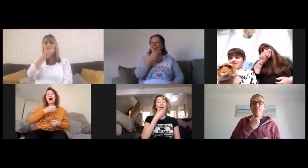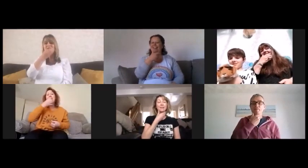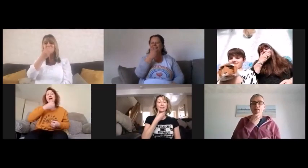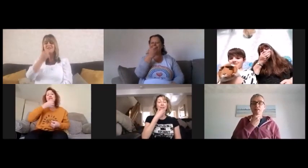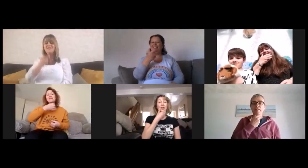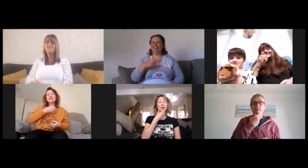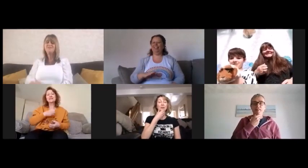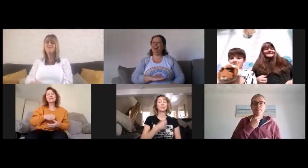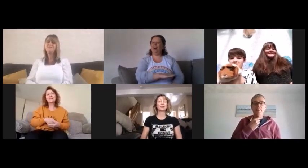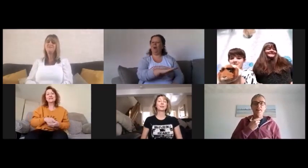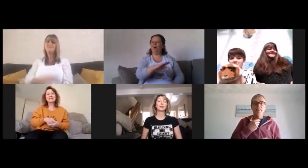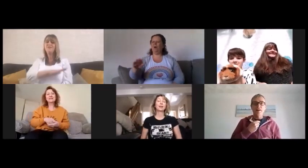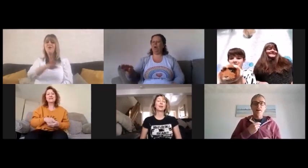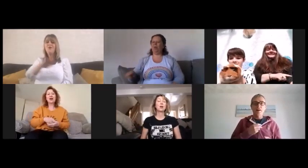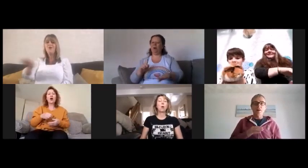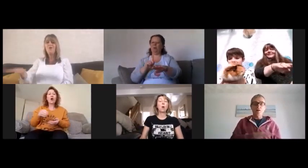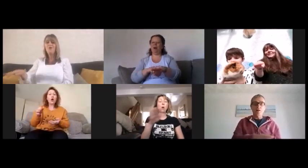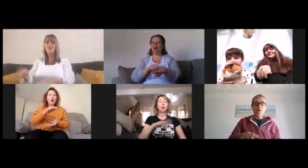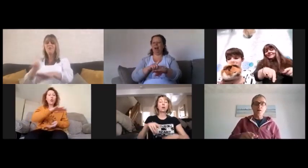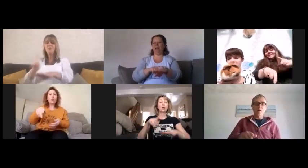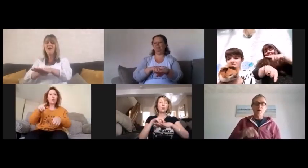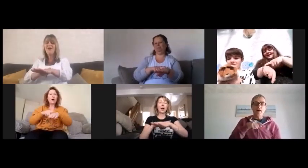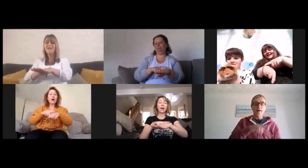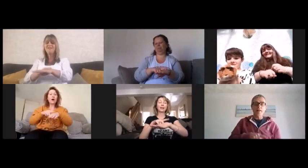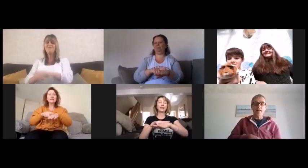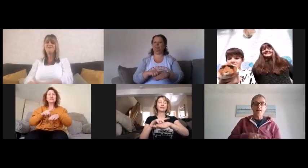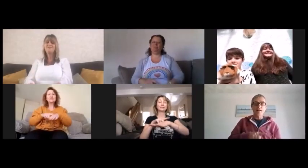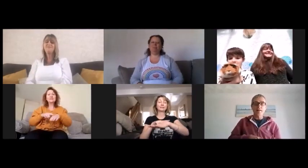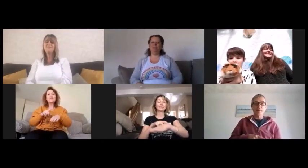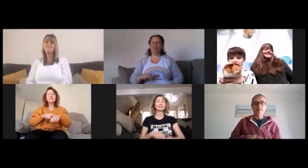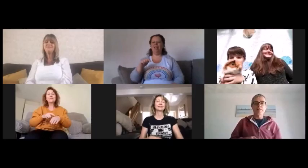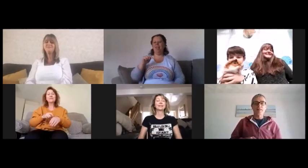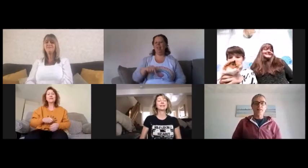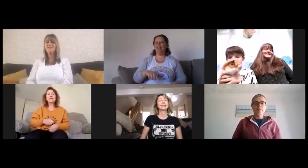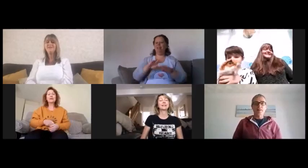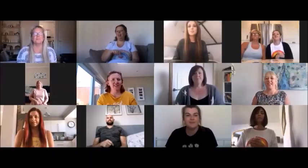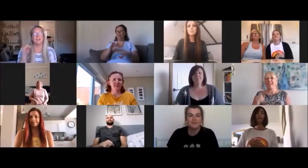Bring me laughter all the while.